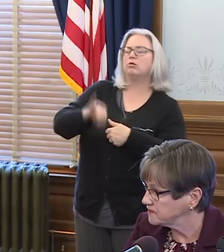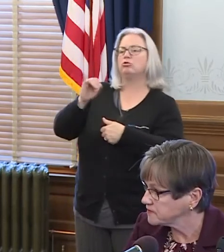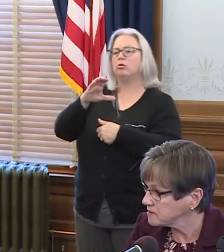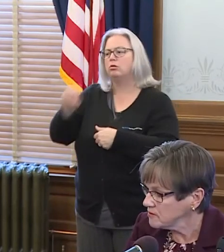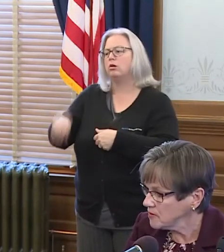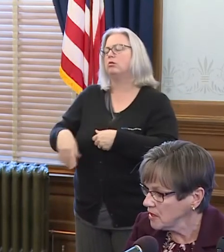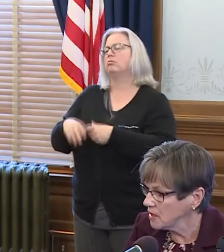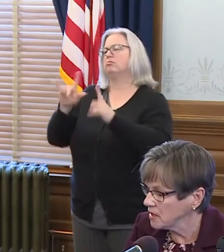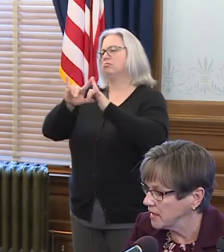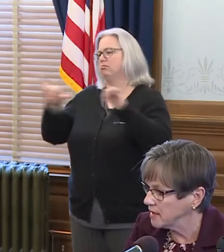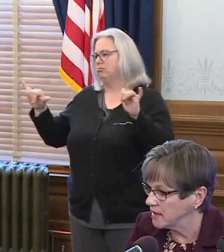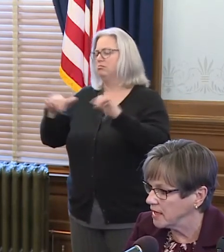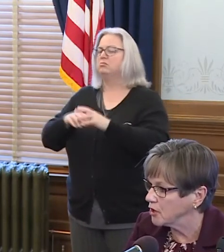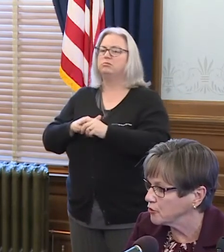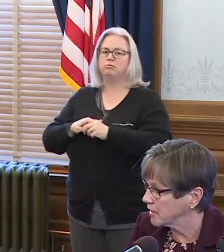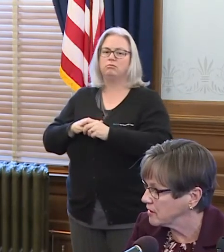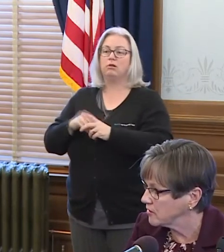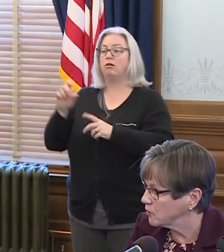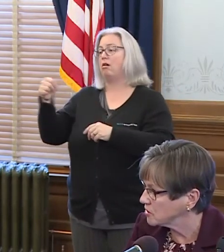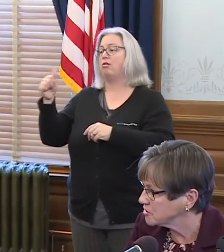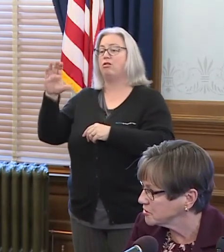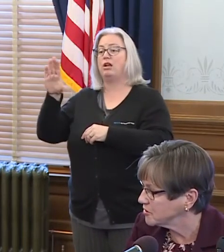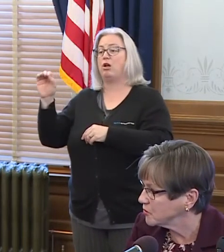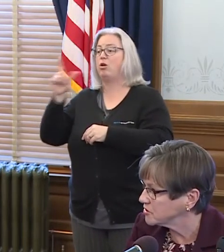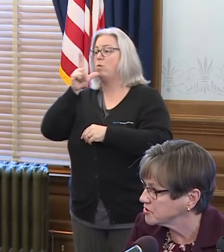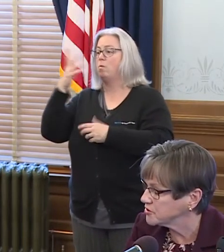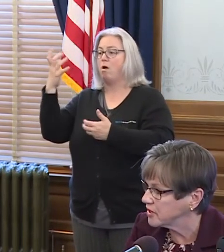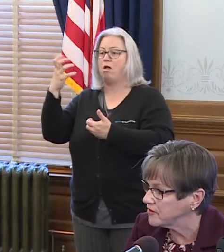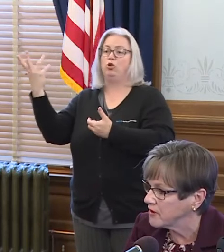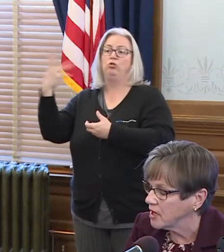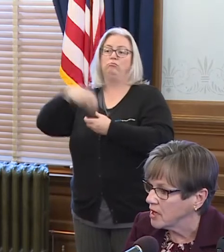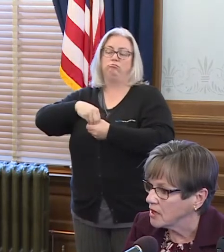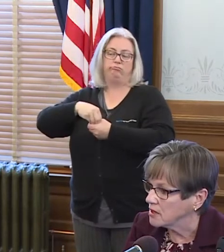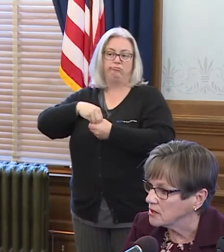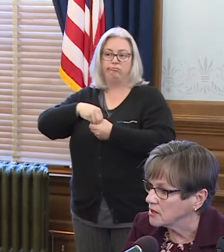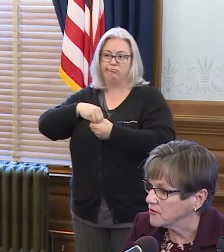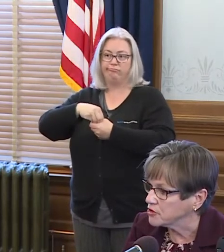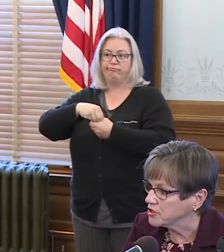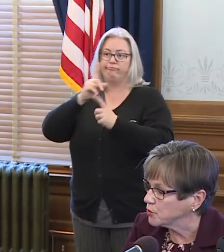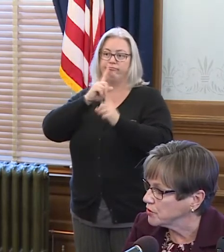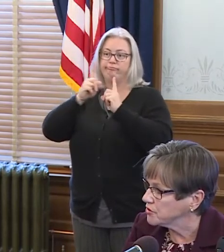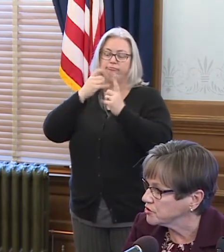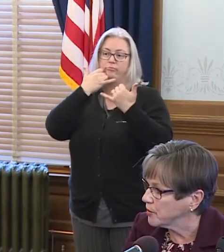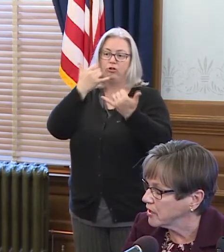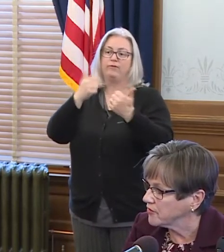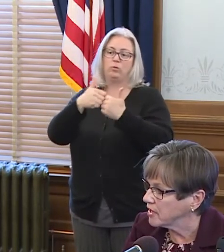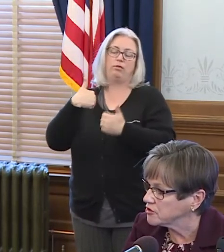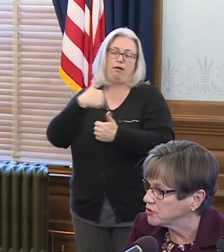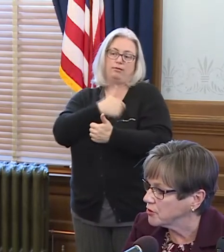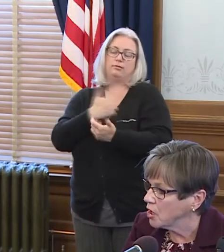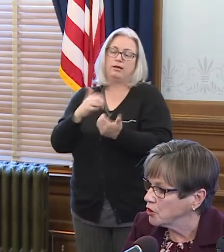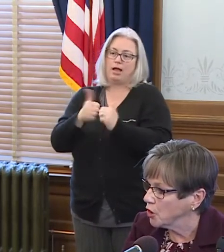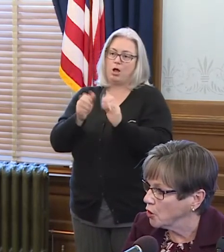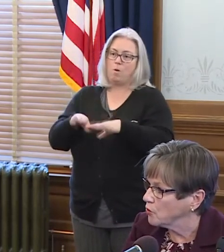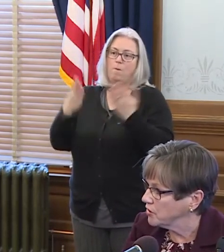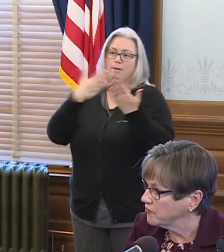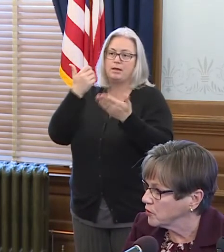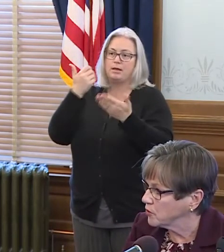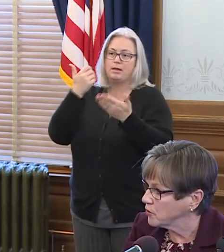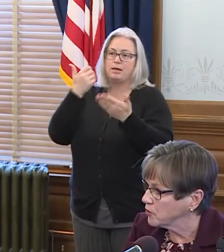County, and any other county that wants to have a conversation with us about that. So